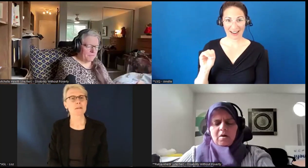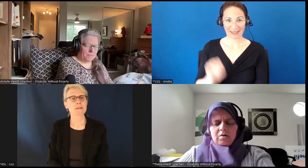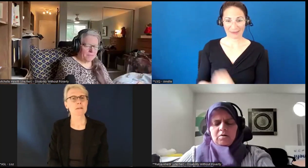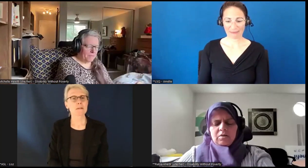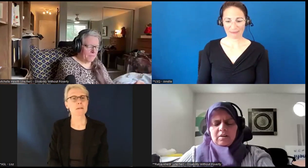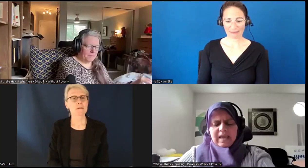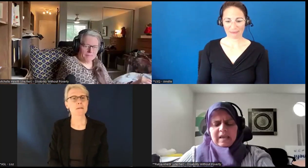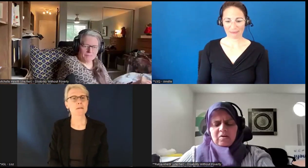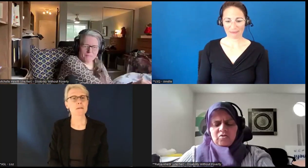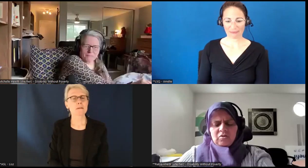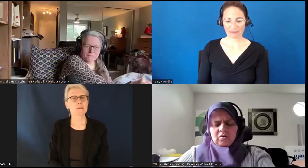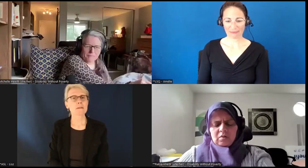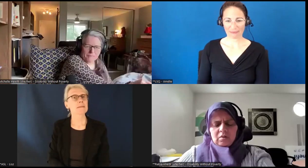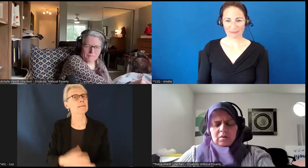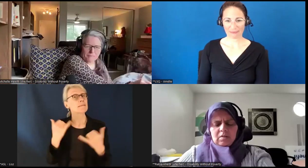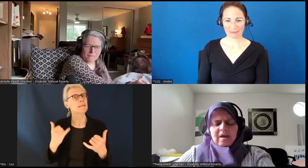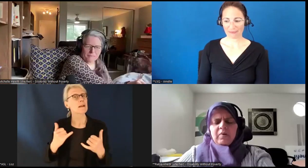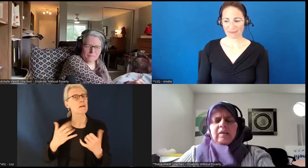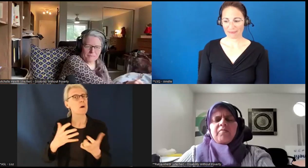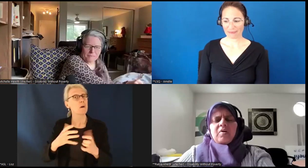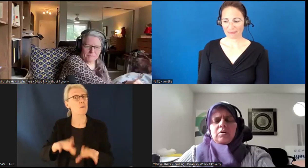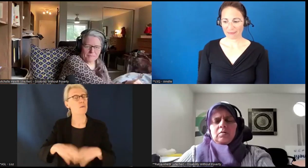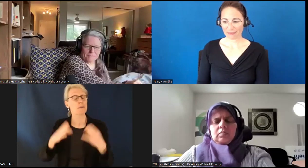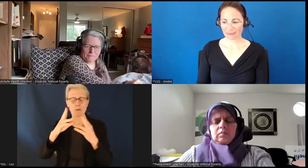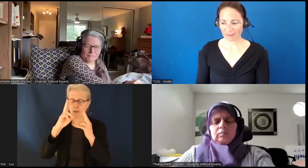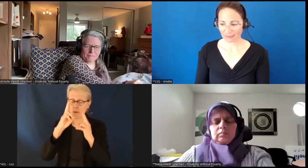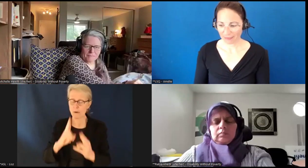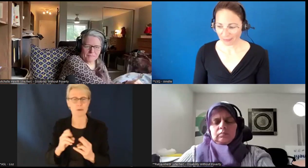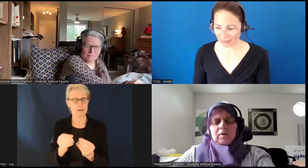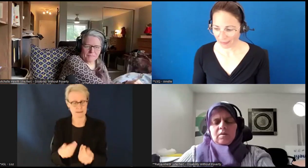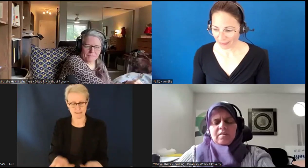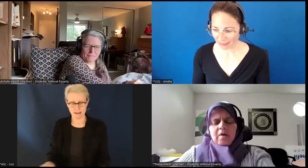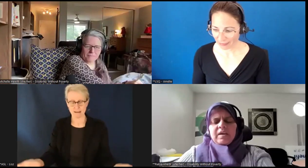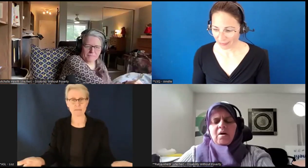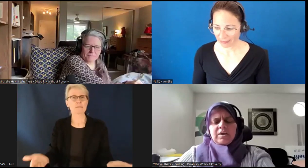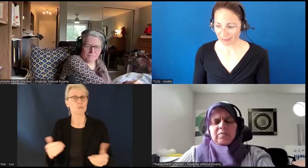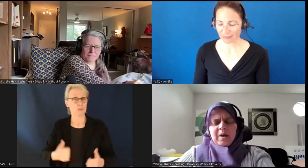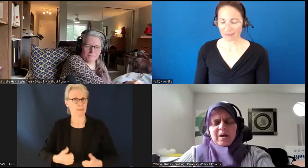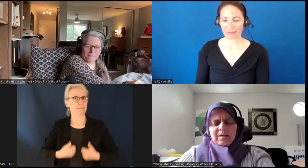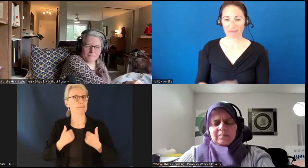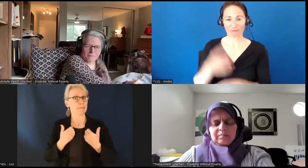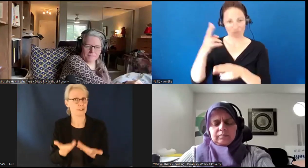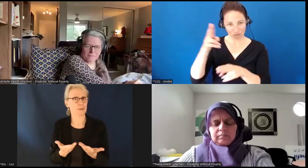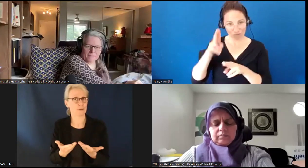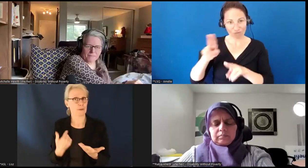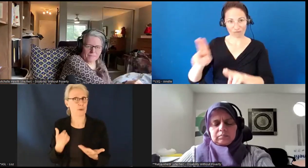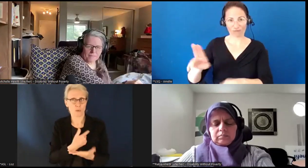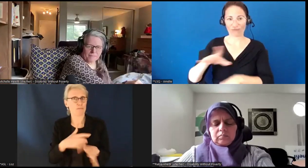We honor the land that we live on, that we occupy.